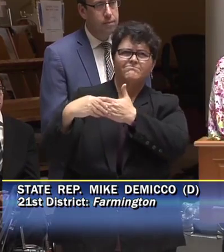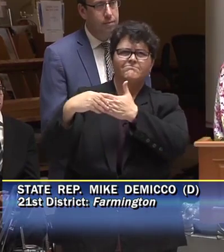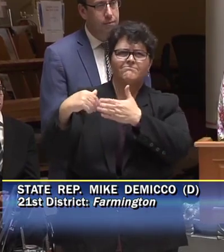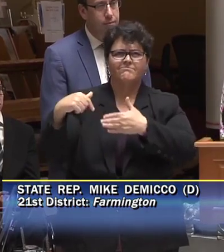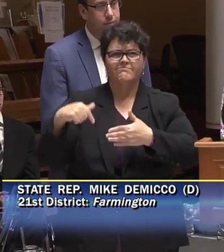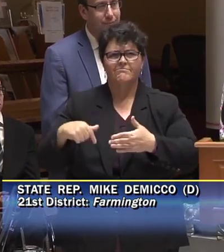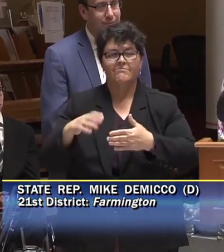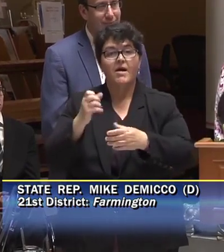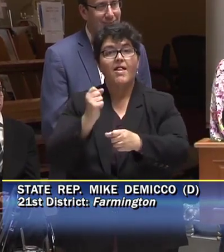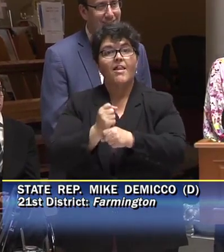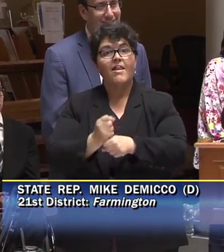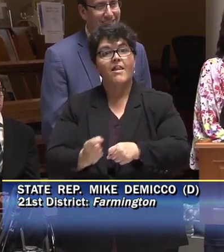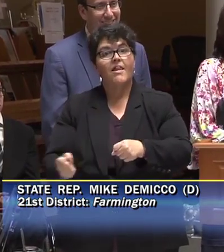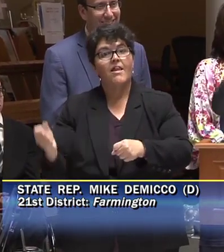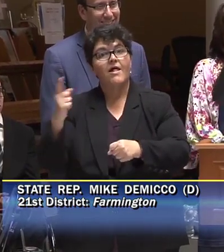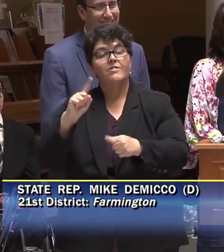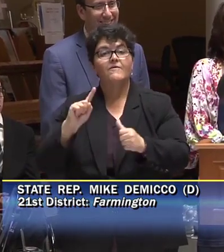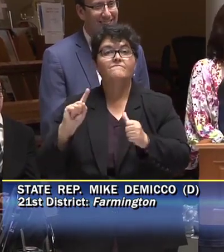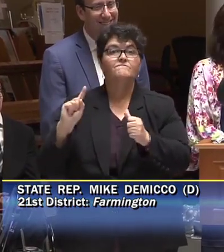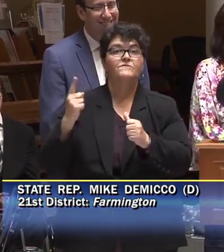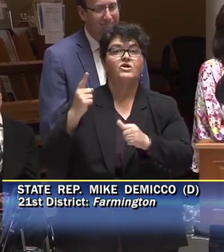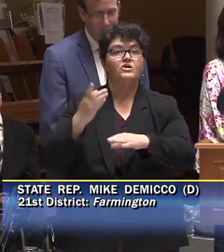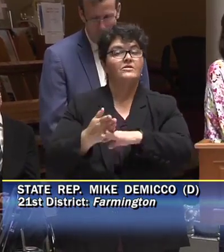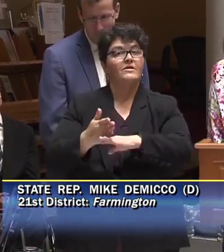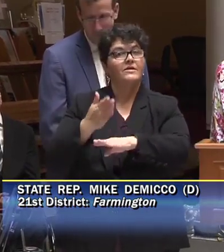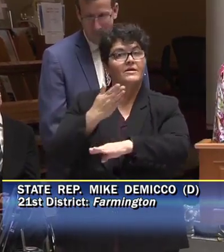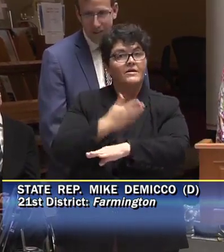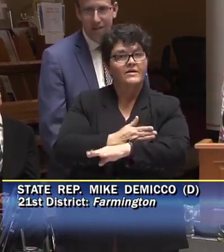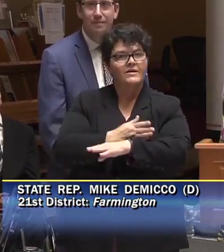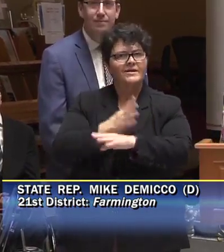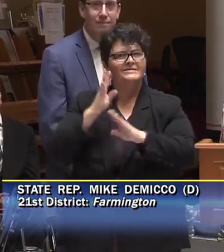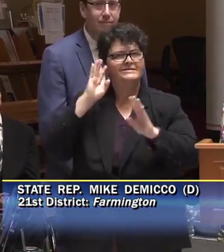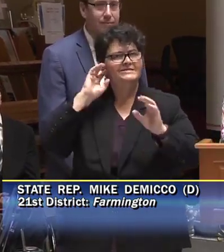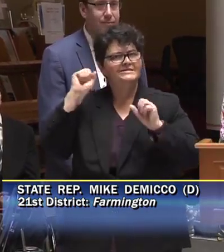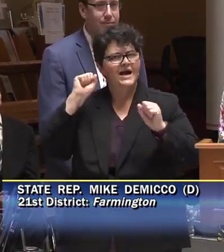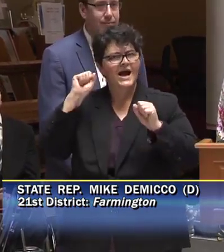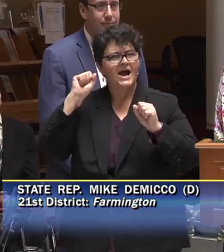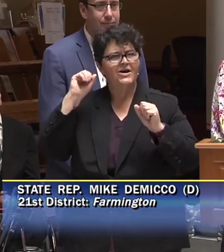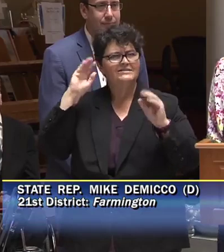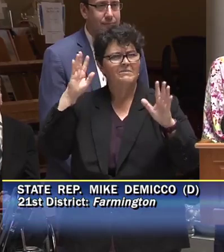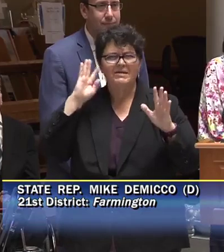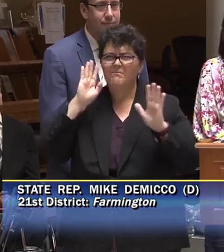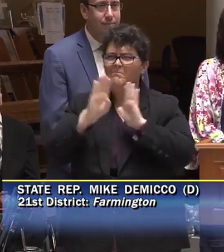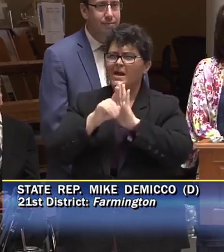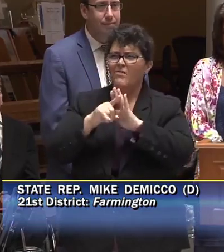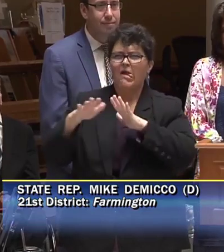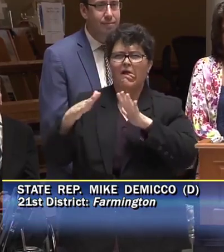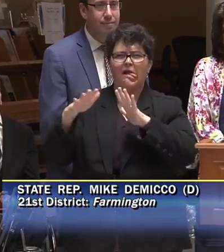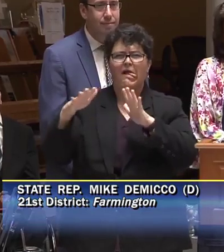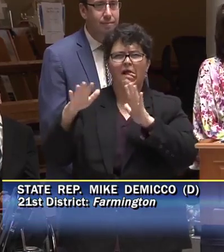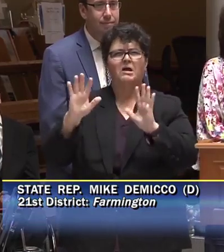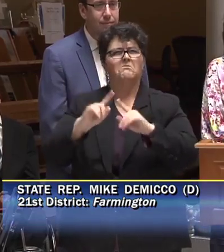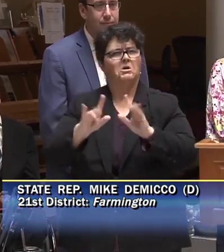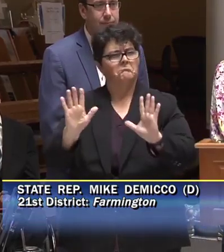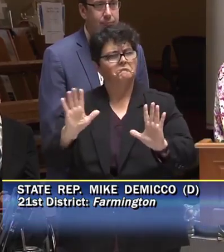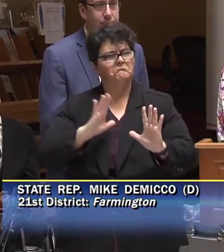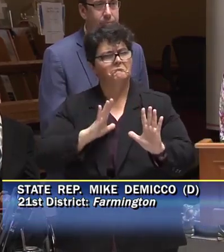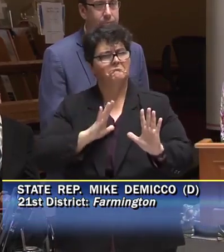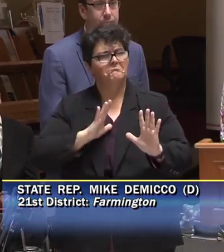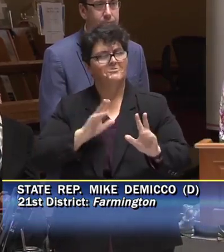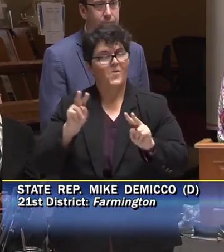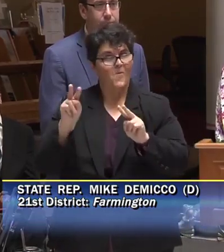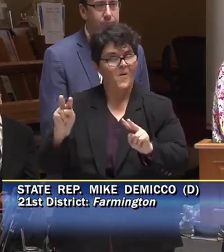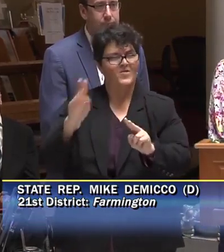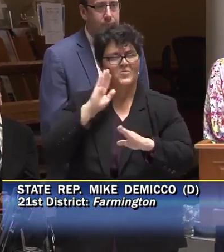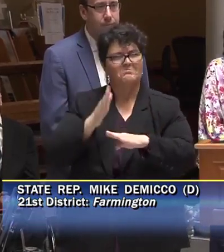a bill to get us a better sound system here in the Hall of Flags. So stay tuned for that. This is really